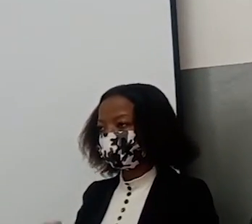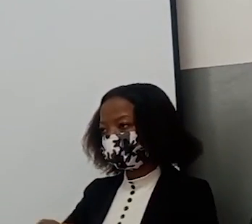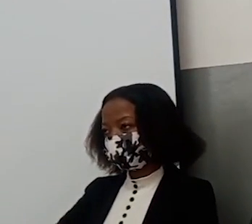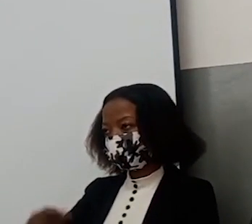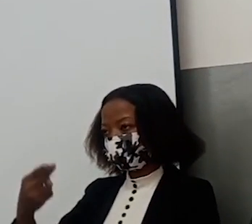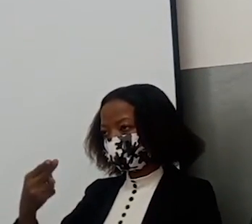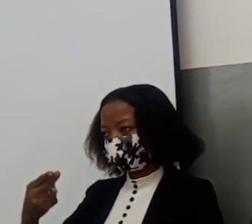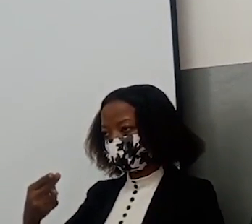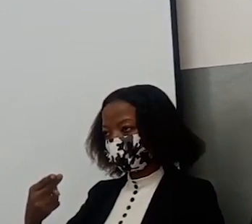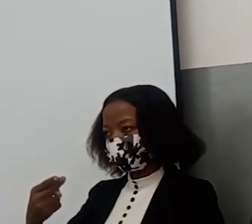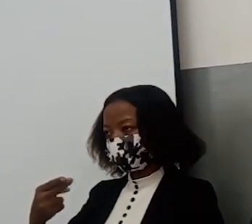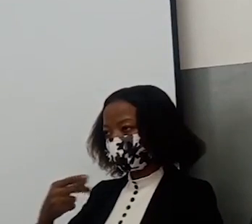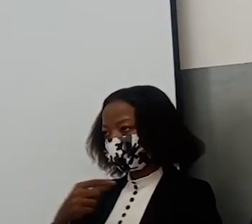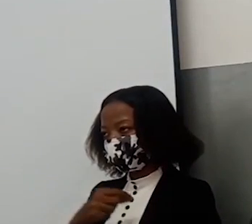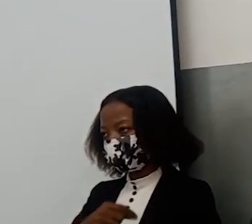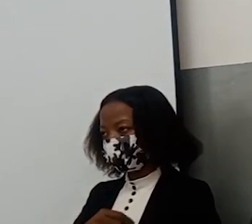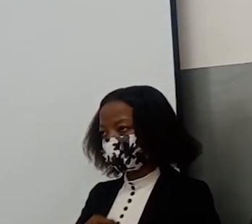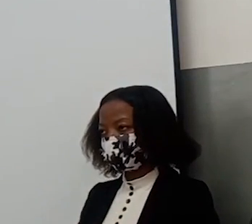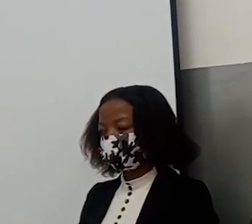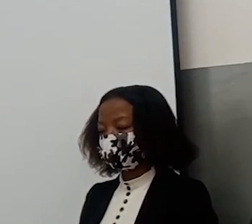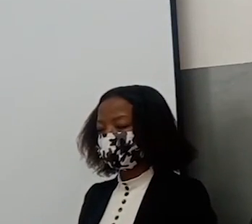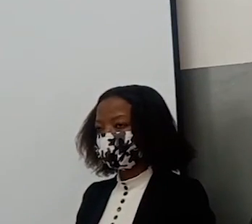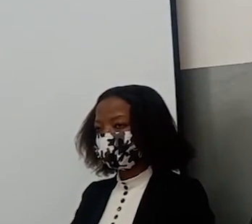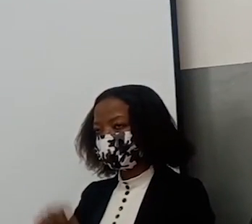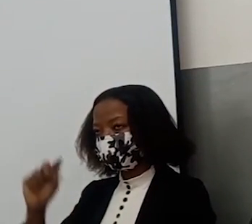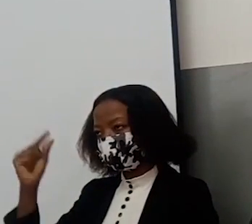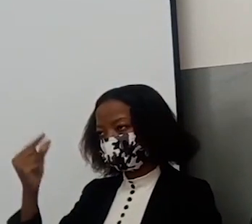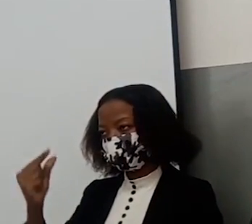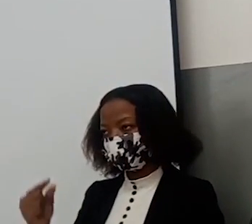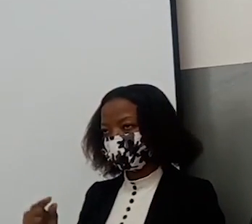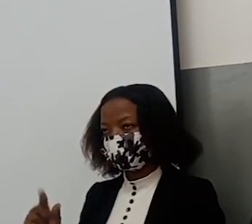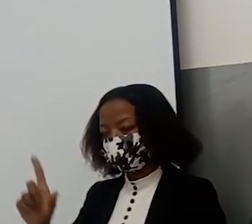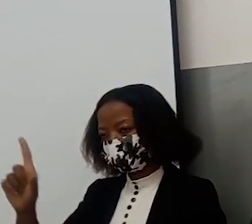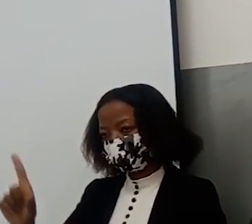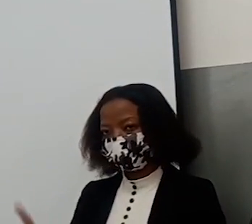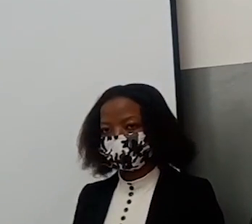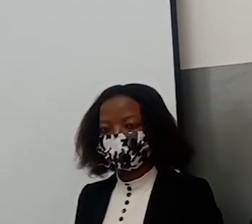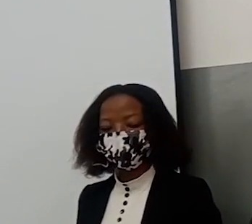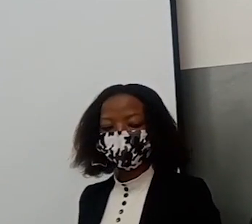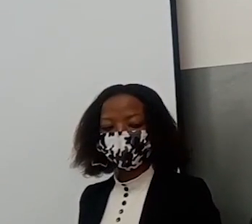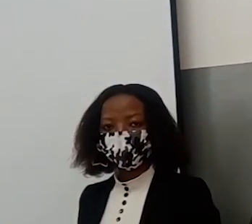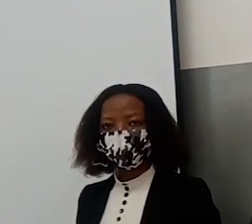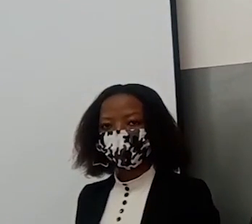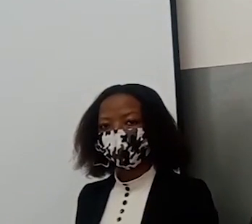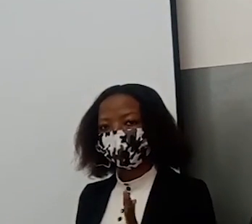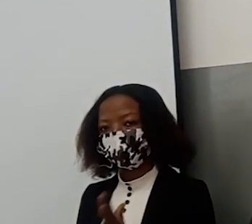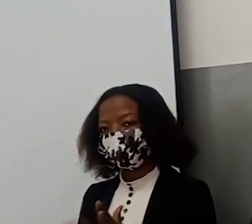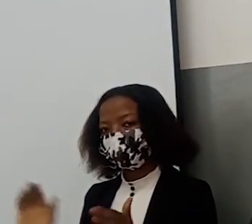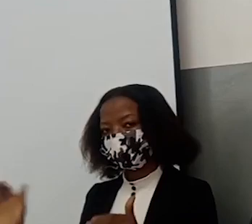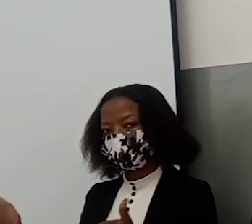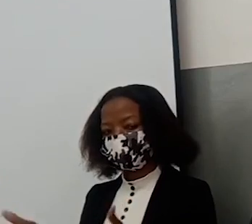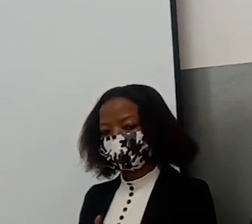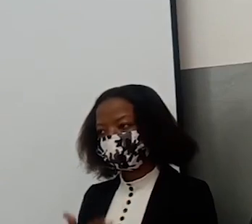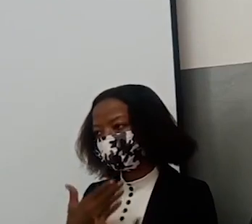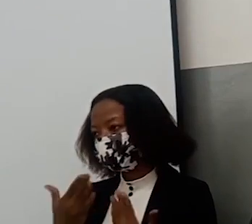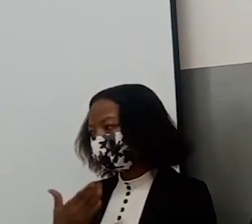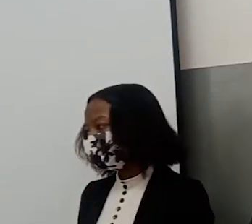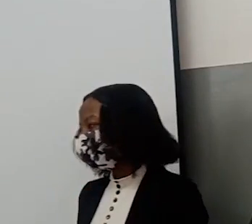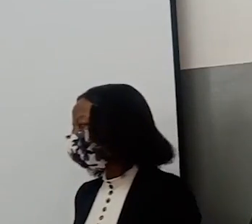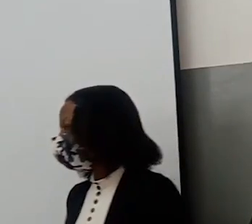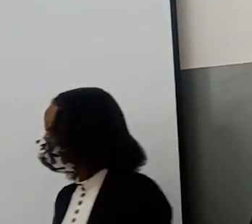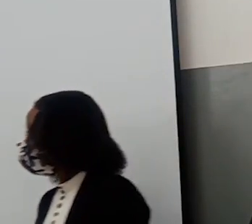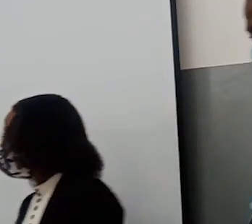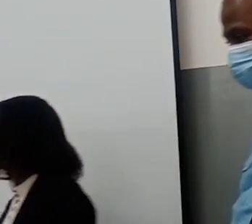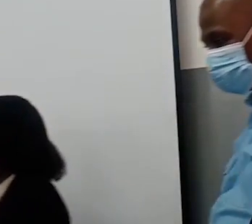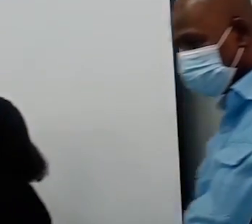increase in COVID-19 cases in Guinea. So this is the update. Thank you very much.